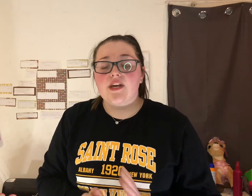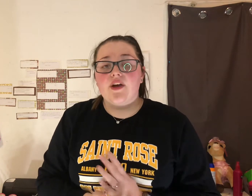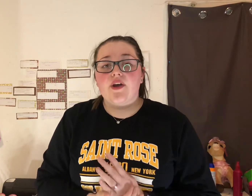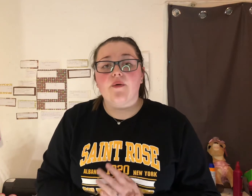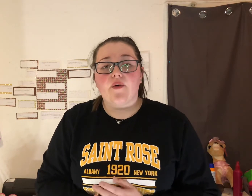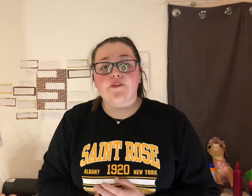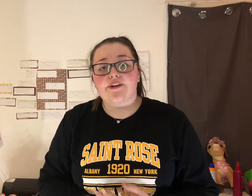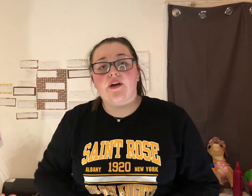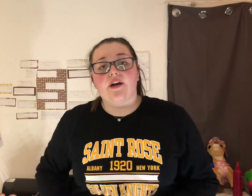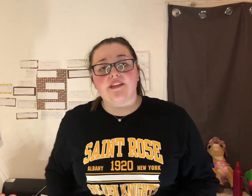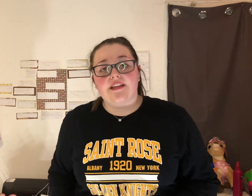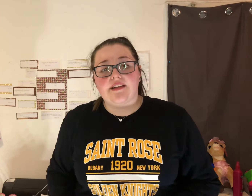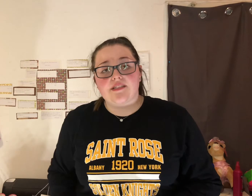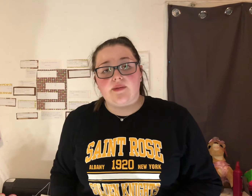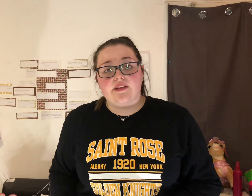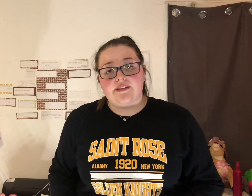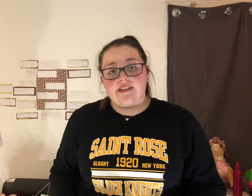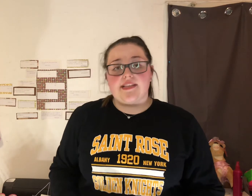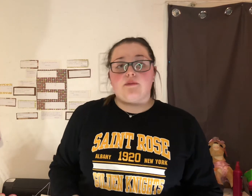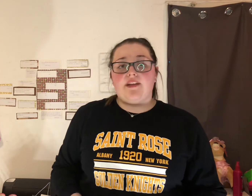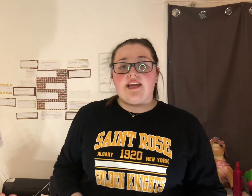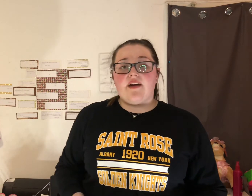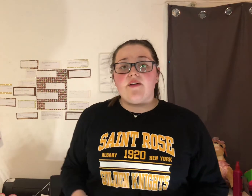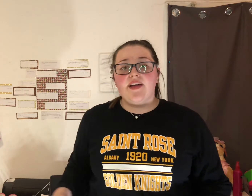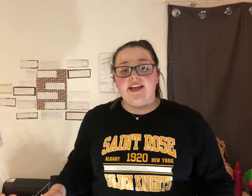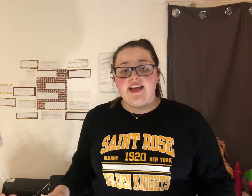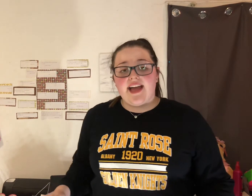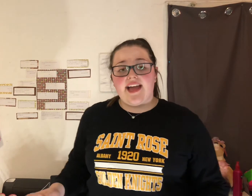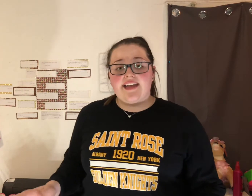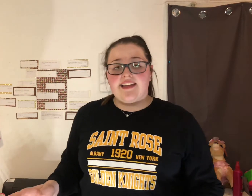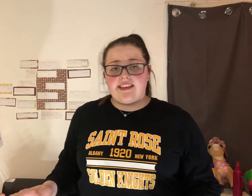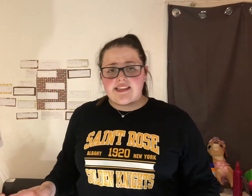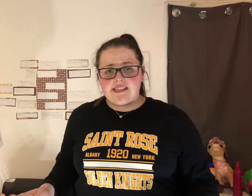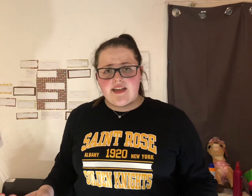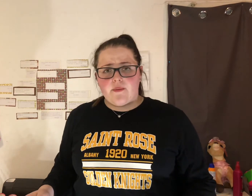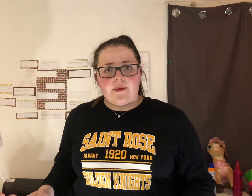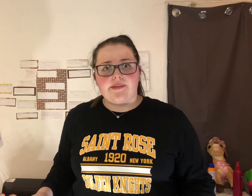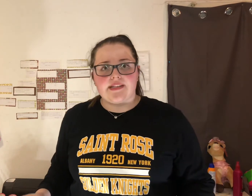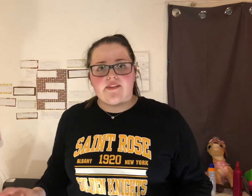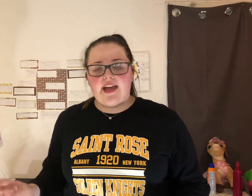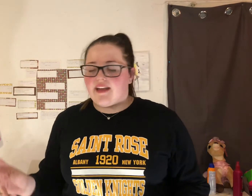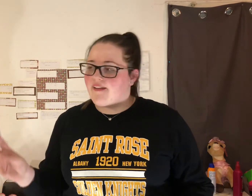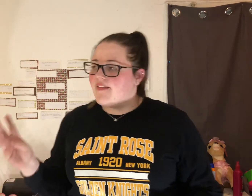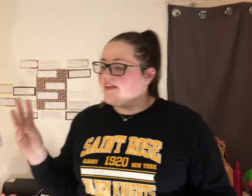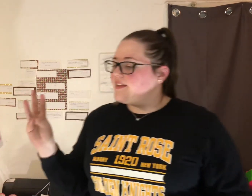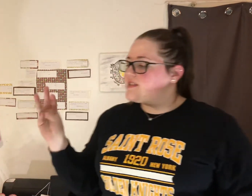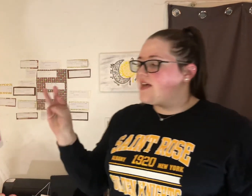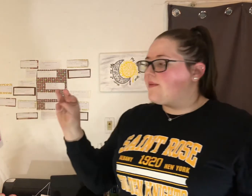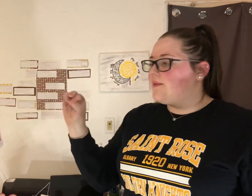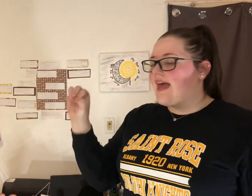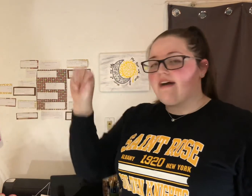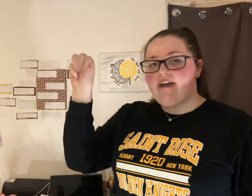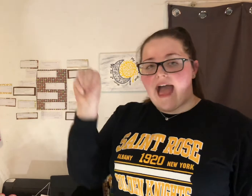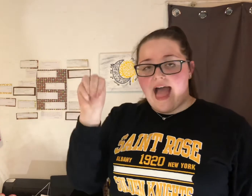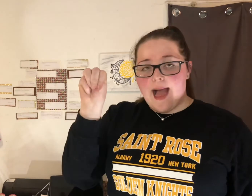go over all the letters that we learned in this video and let's see how well we did, okay? So we have M,